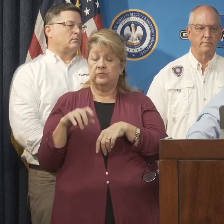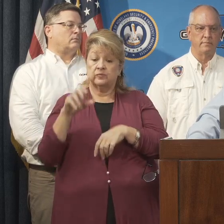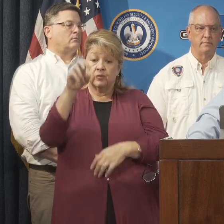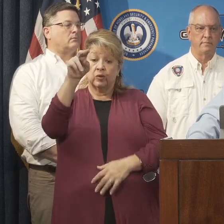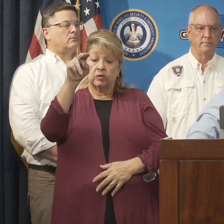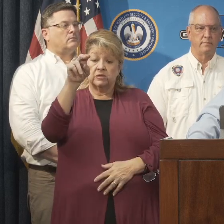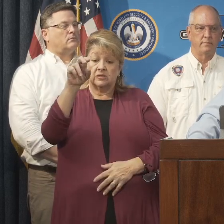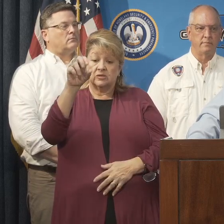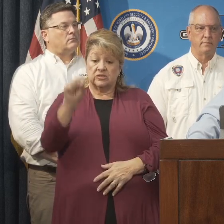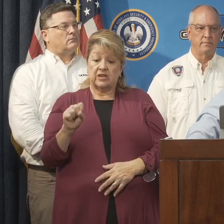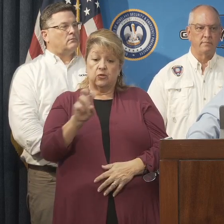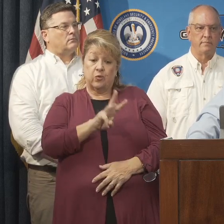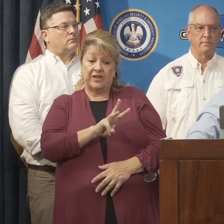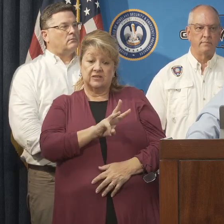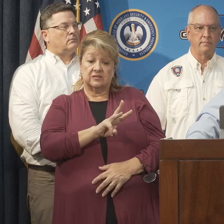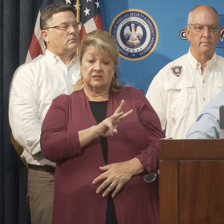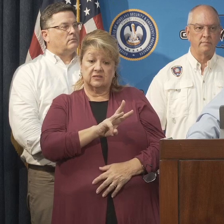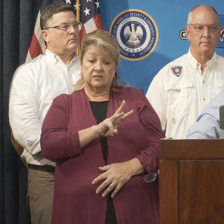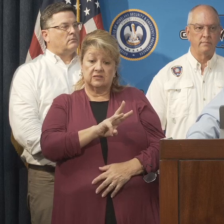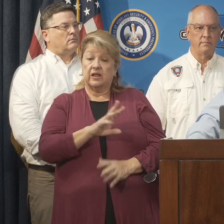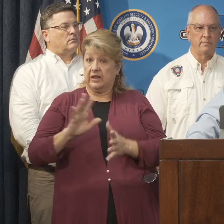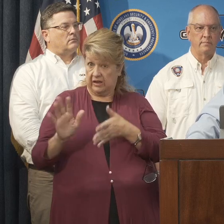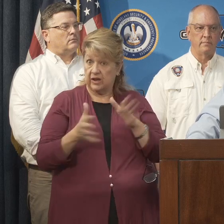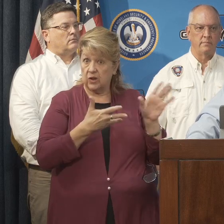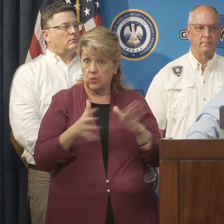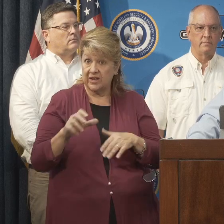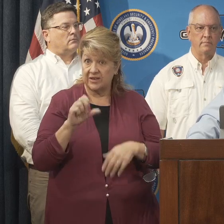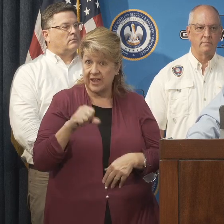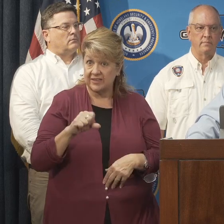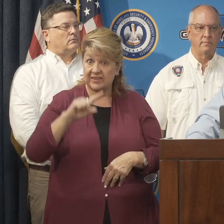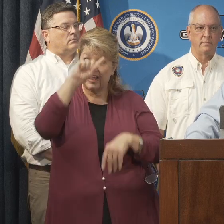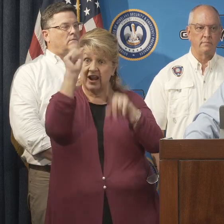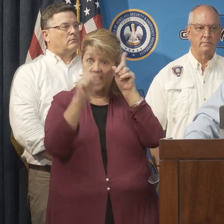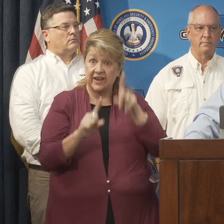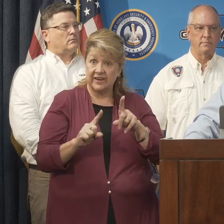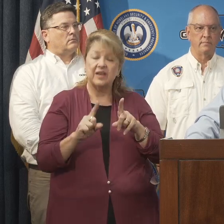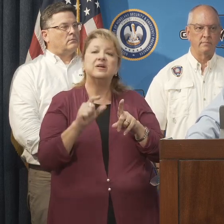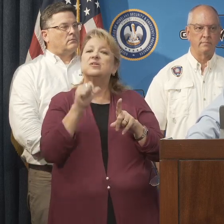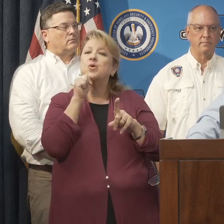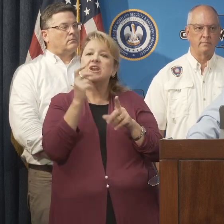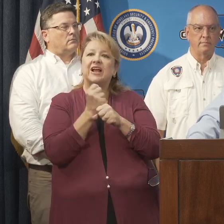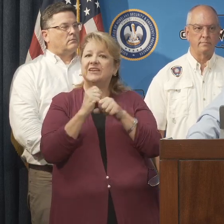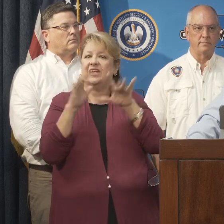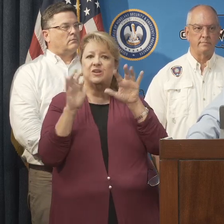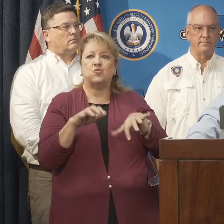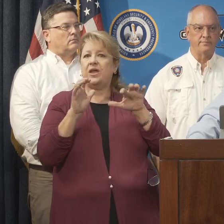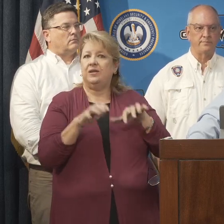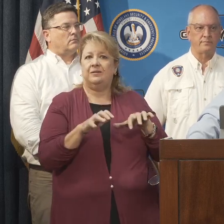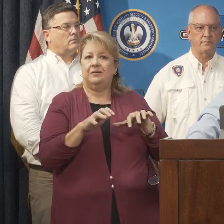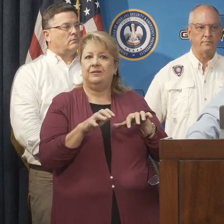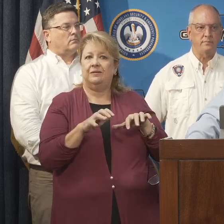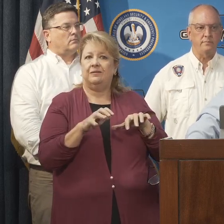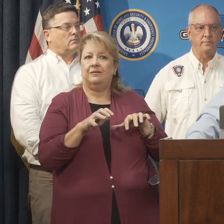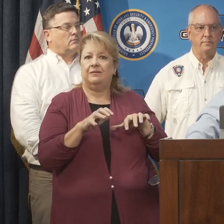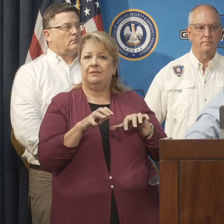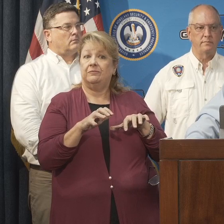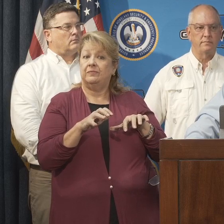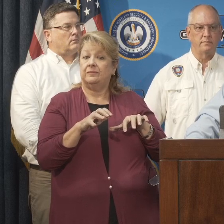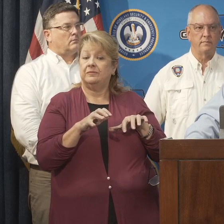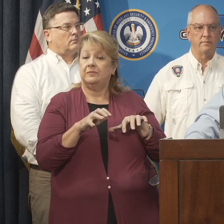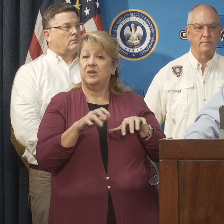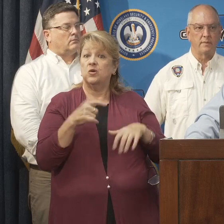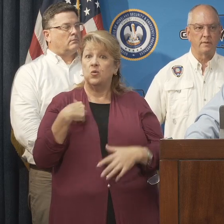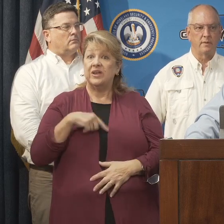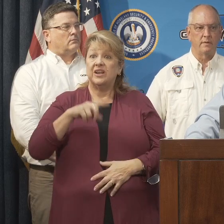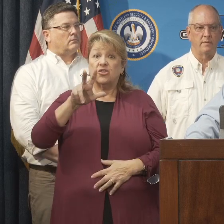of Louisiana, we're getting the wind and we're getting the lightning, but we're not getting the moisture. And so when you look at what we need 3 to